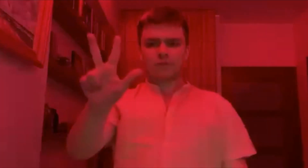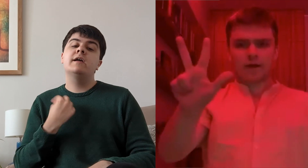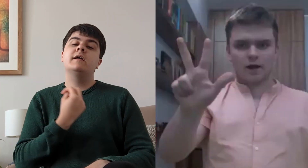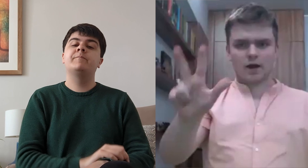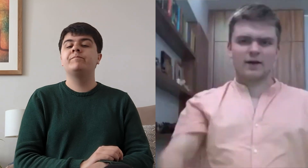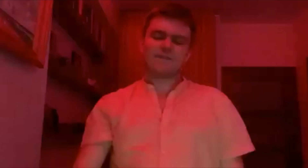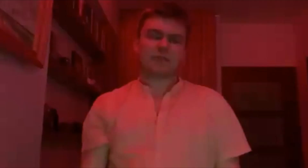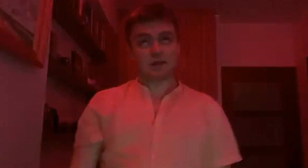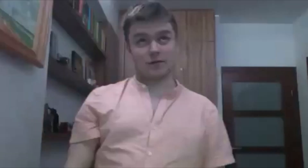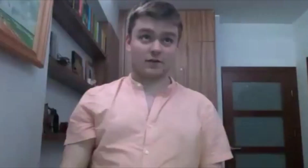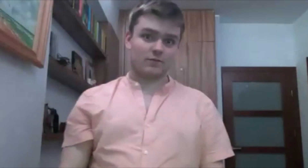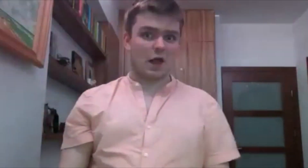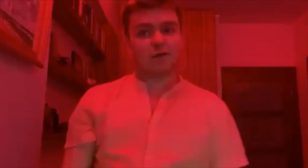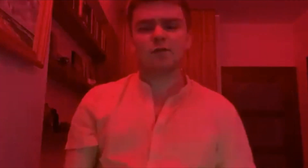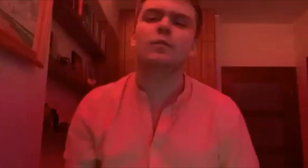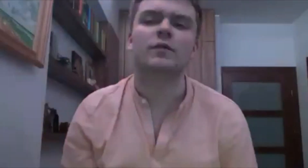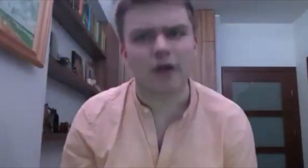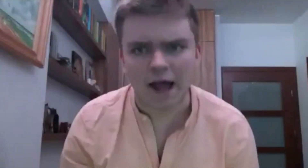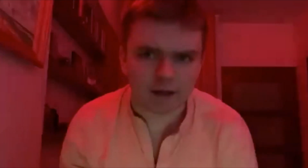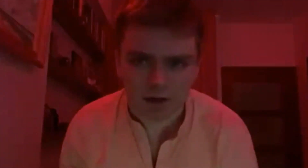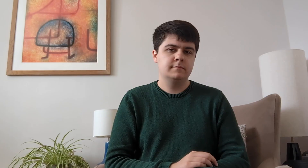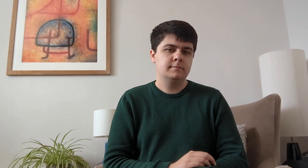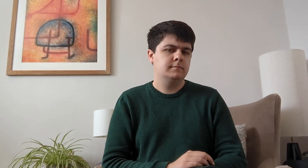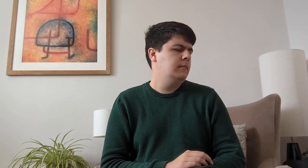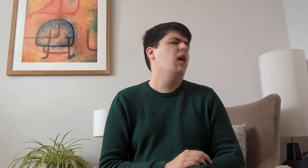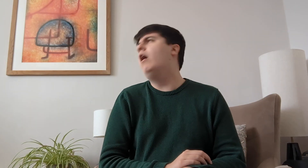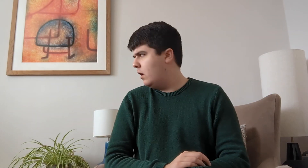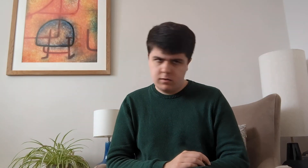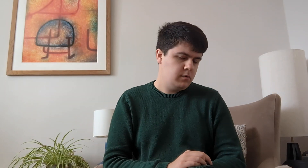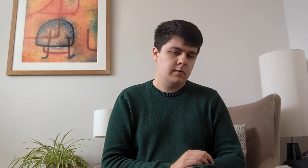three. And it's a face to be funny.